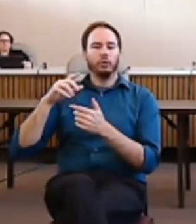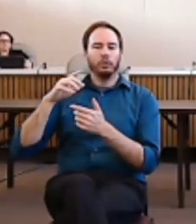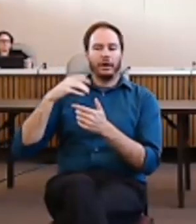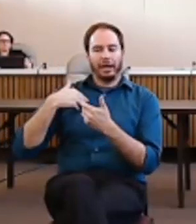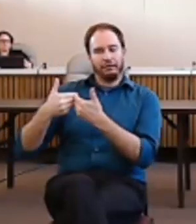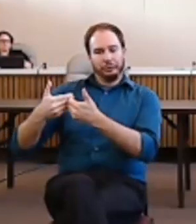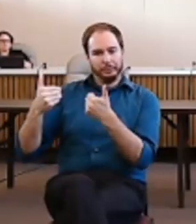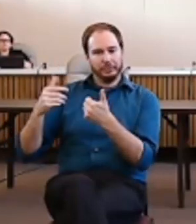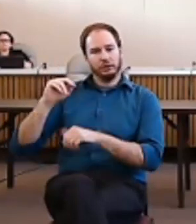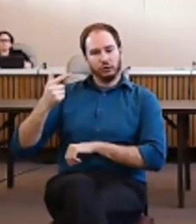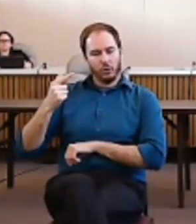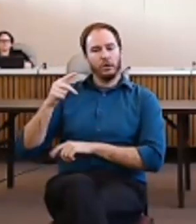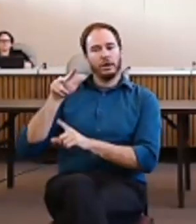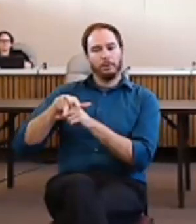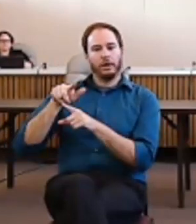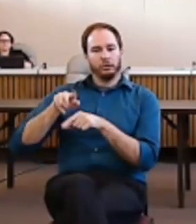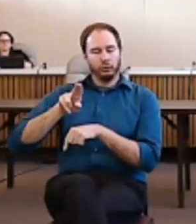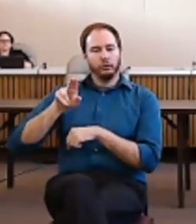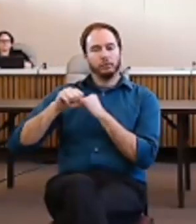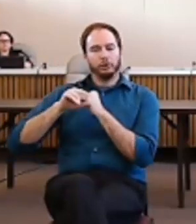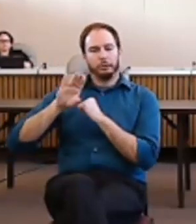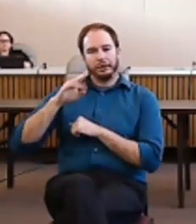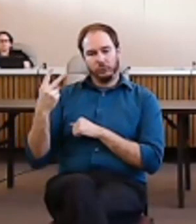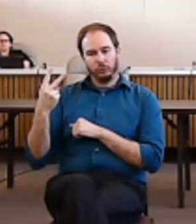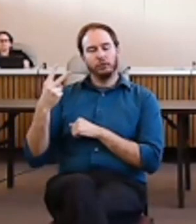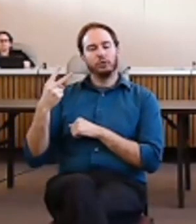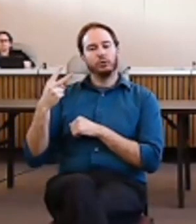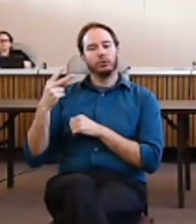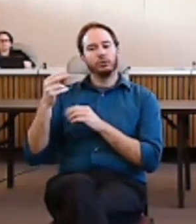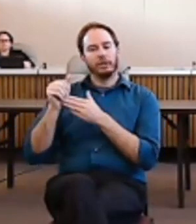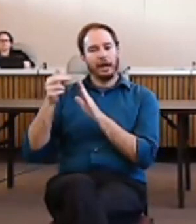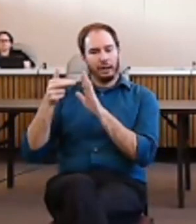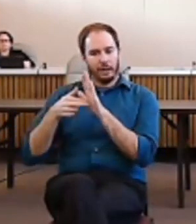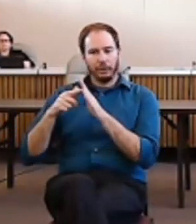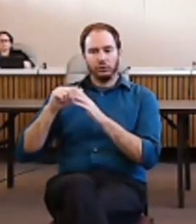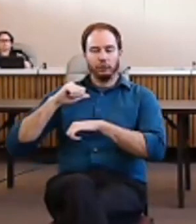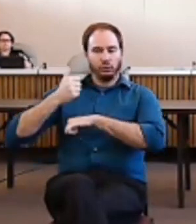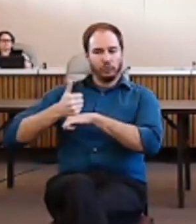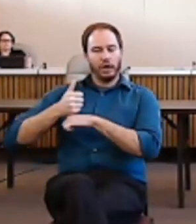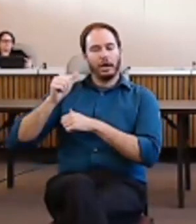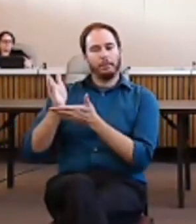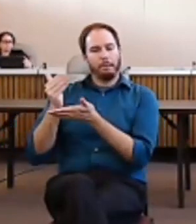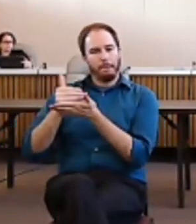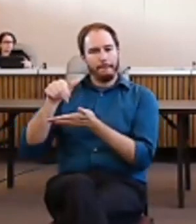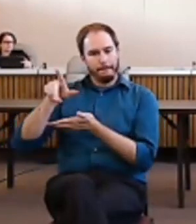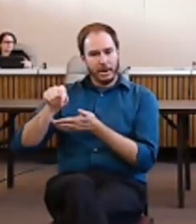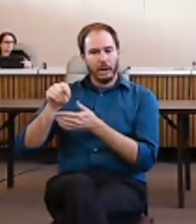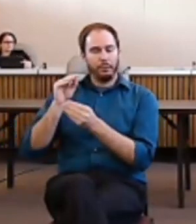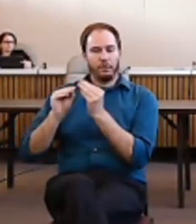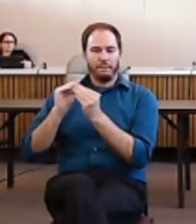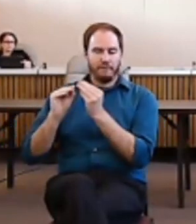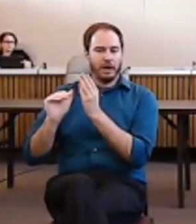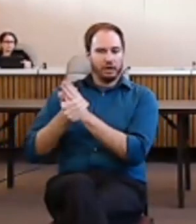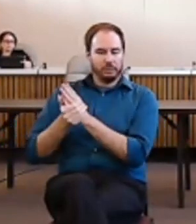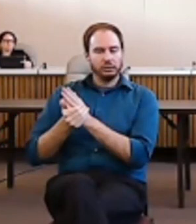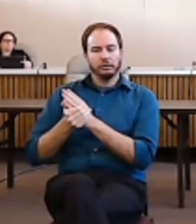to utilize the commercial B2 zoning guidelines and to construct an apartment building as revised. So the